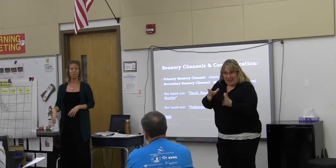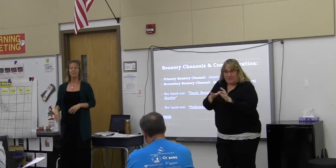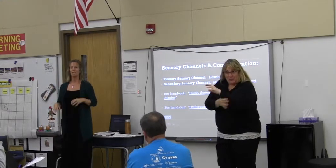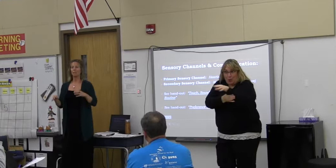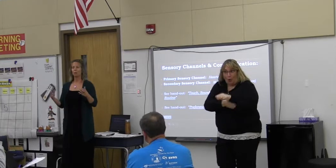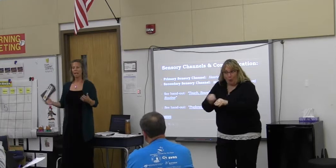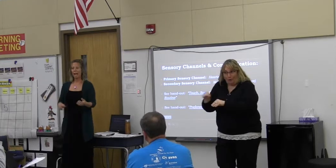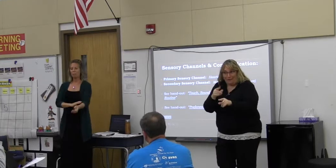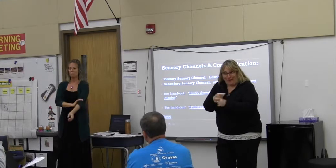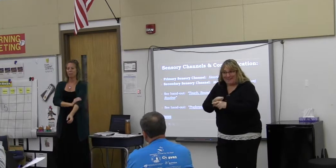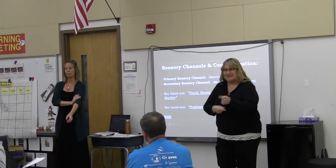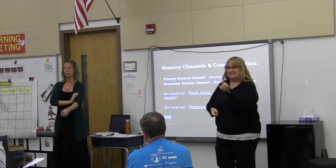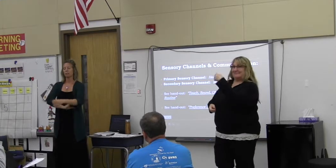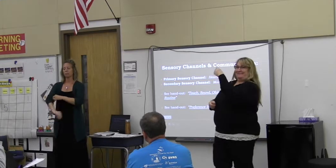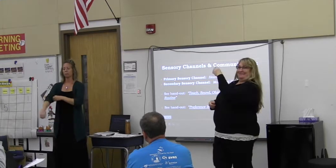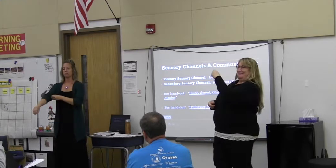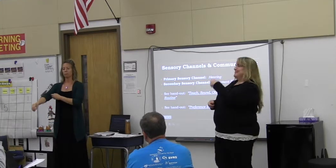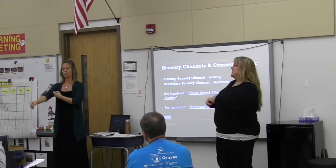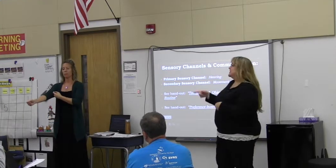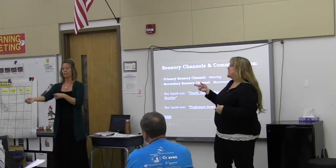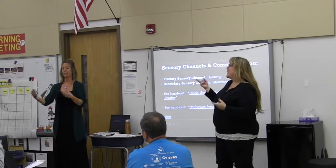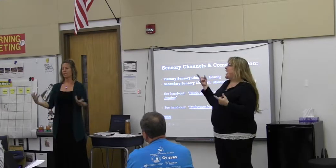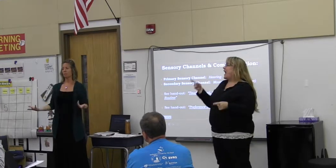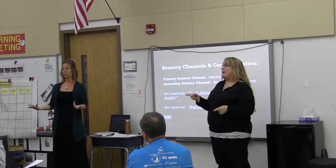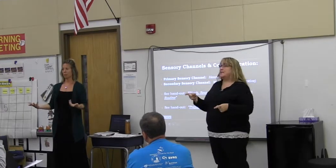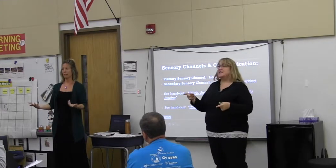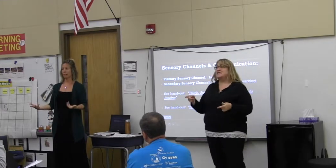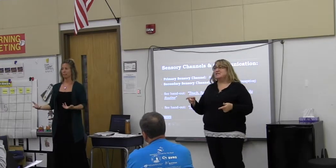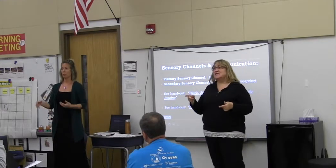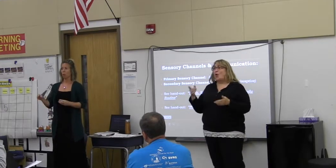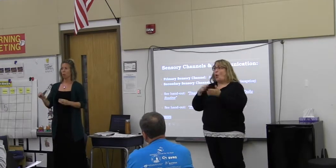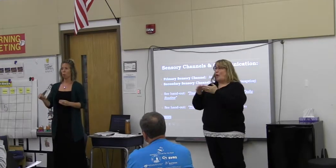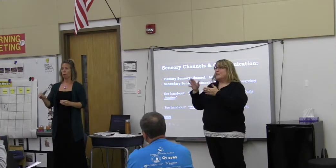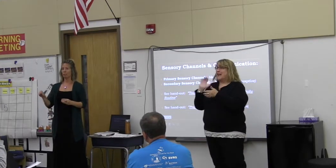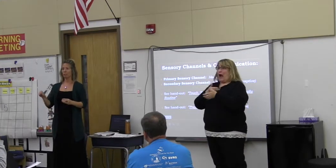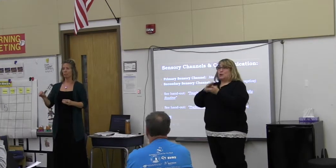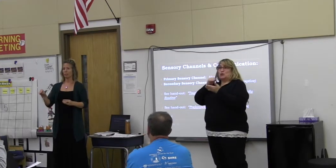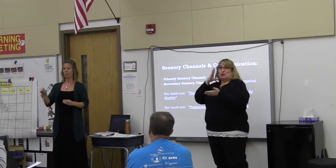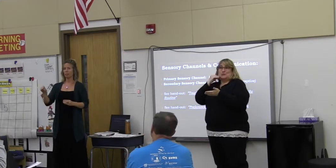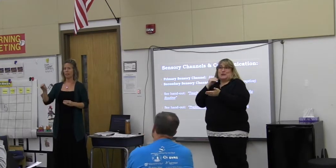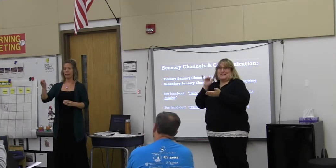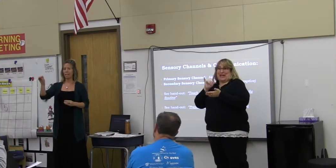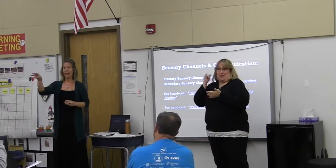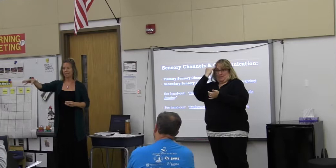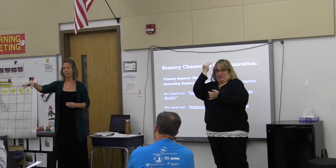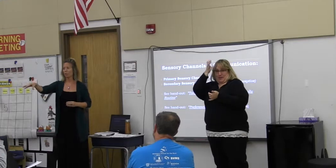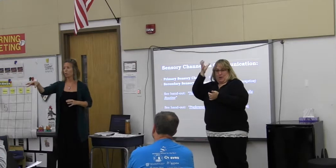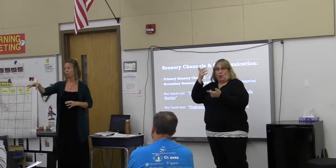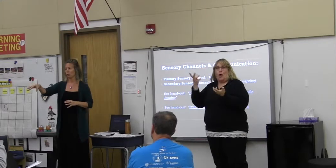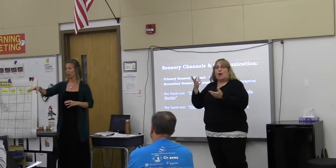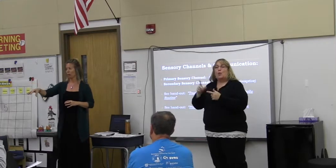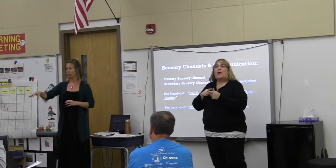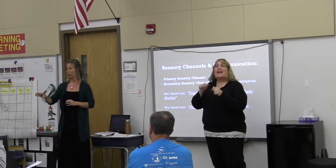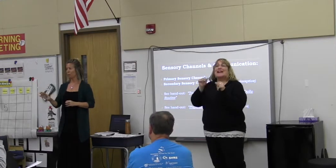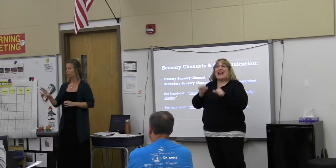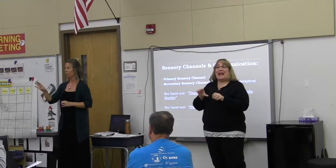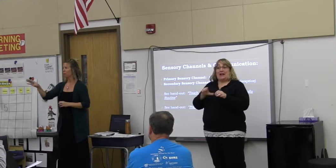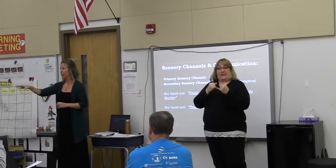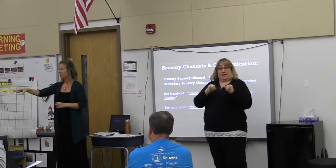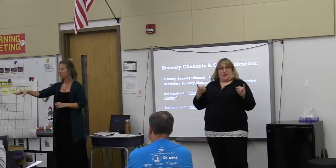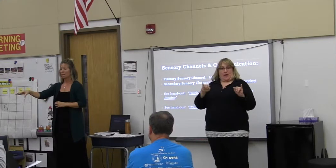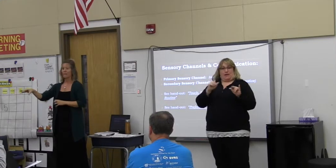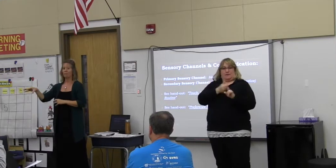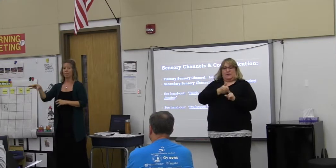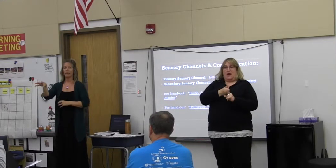right? So what happens is this happens to our kids. Once they can actively do something on their own, if